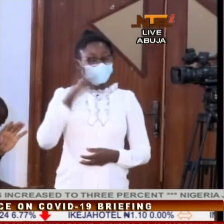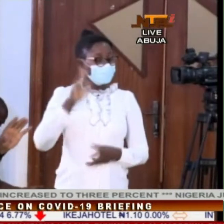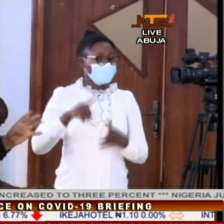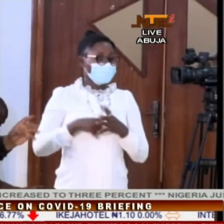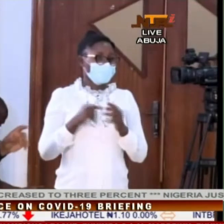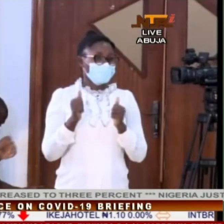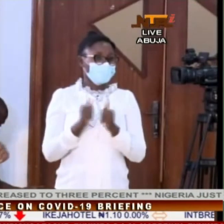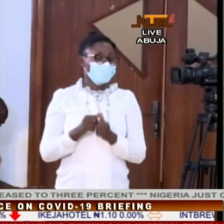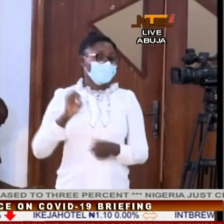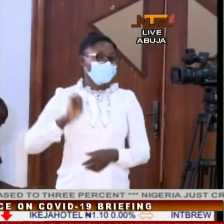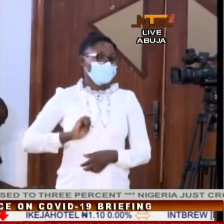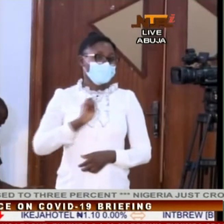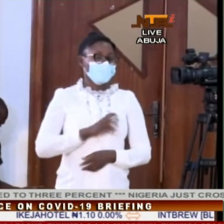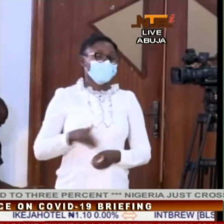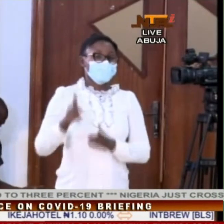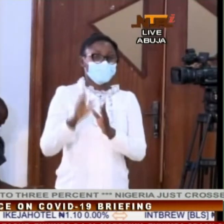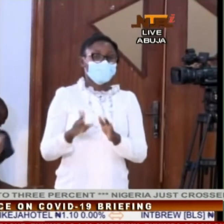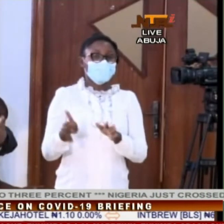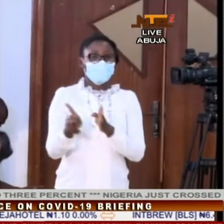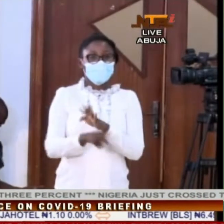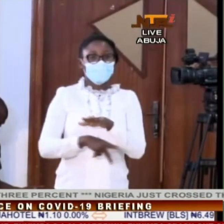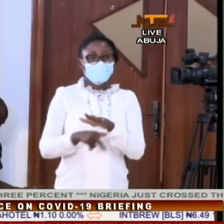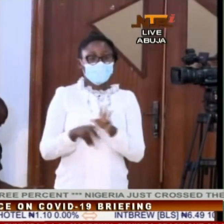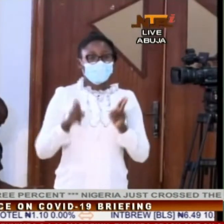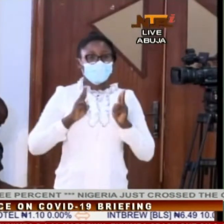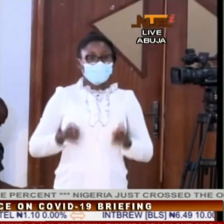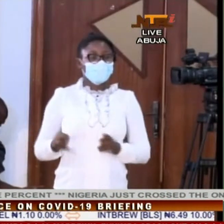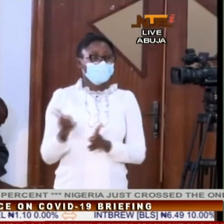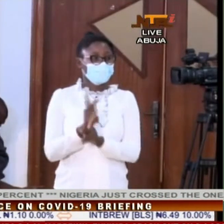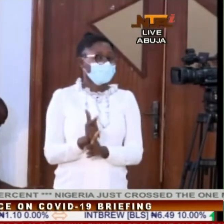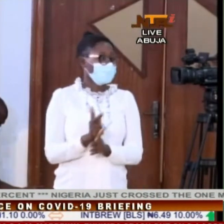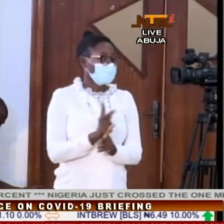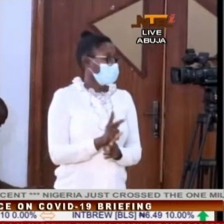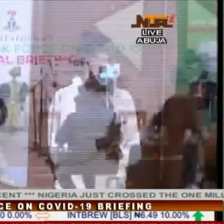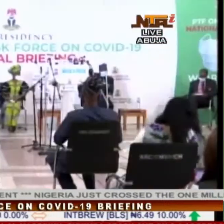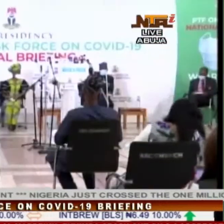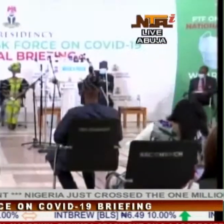the Executive Director of Primary Health Care. You may have the floor, sir.